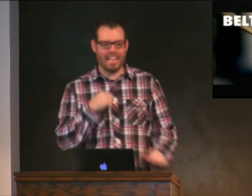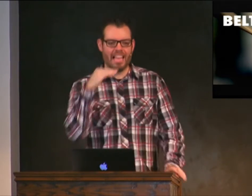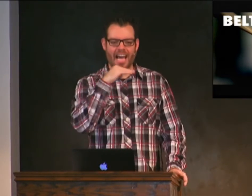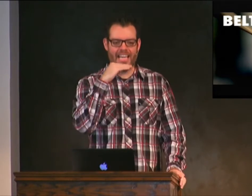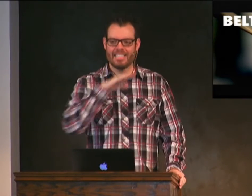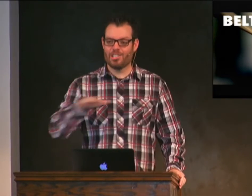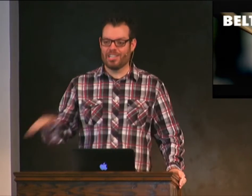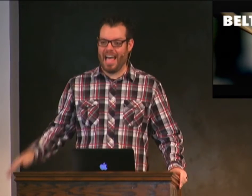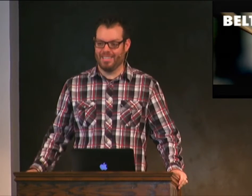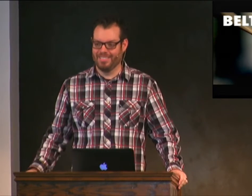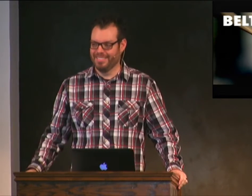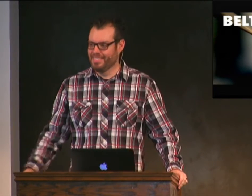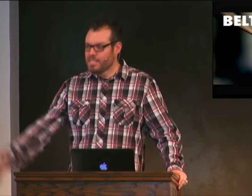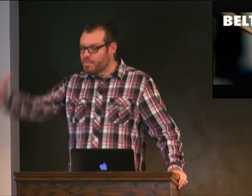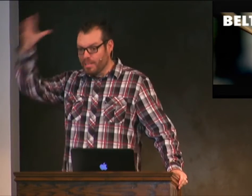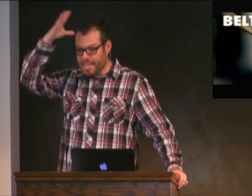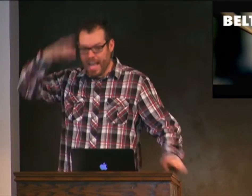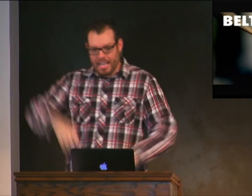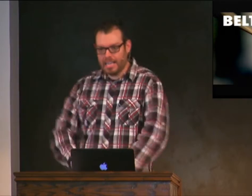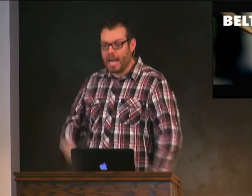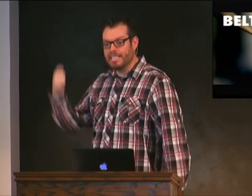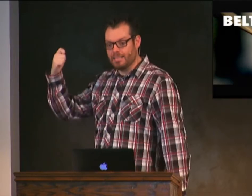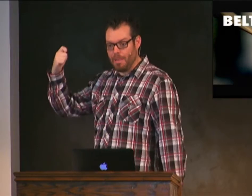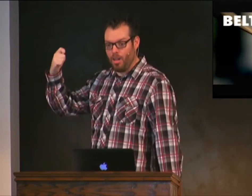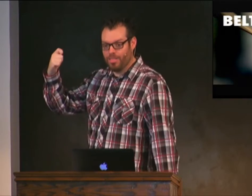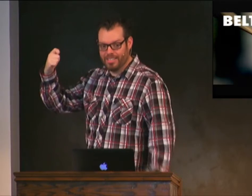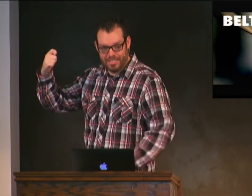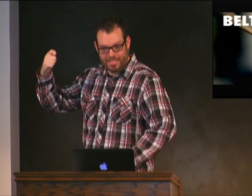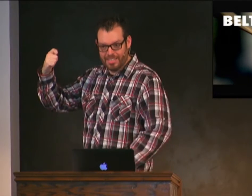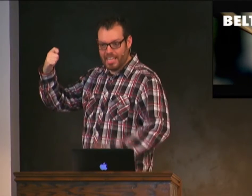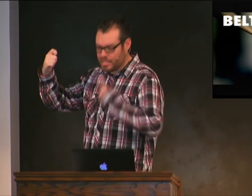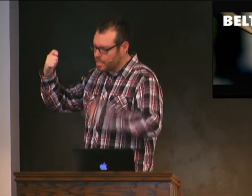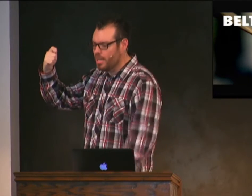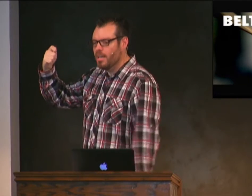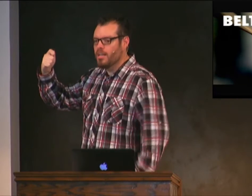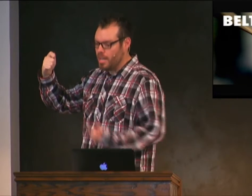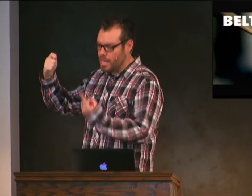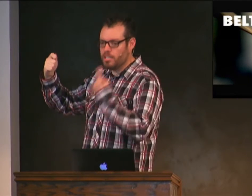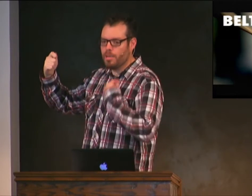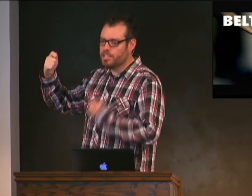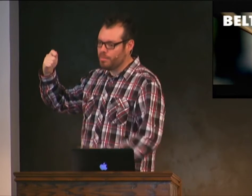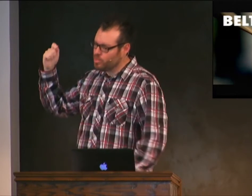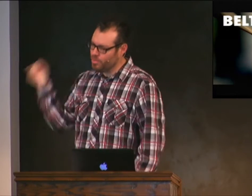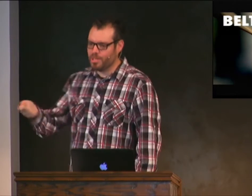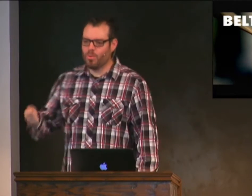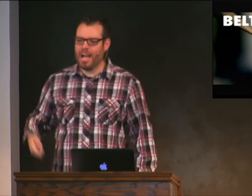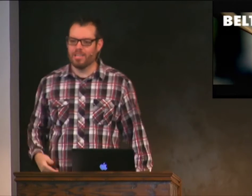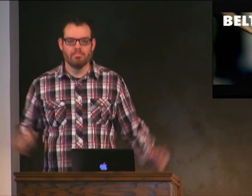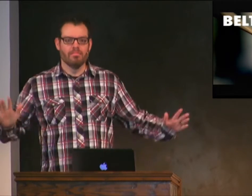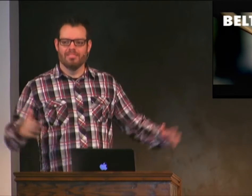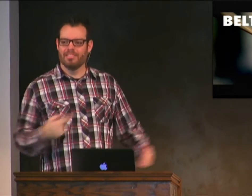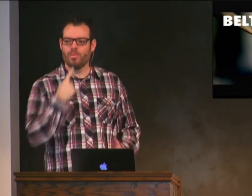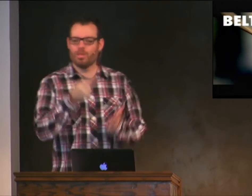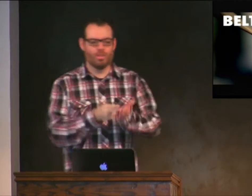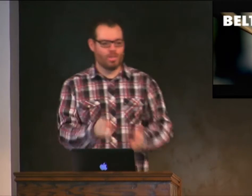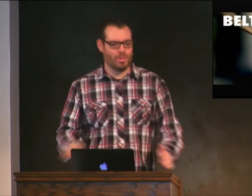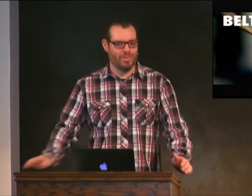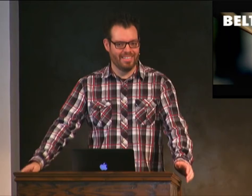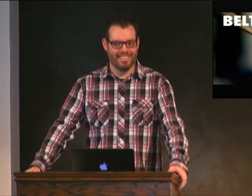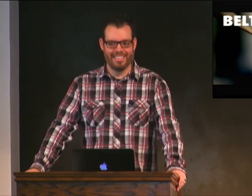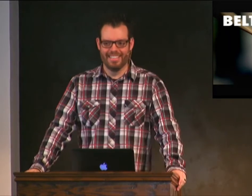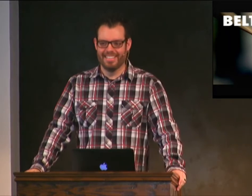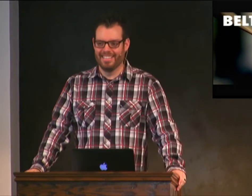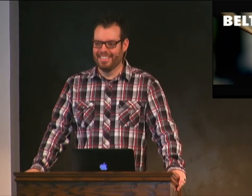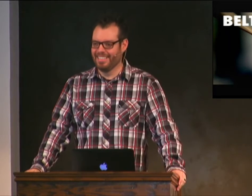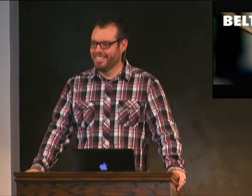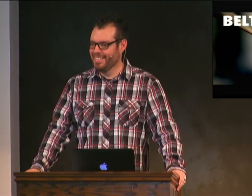When I lied as a child, my dad got his belt and said, hey, you better tell me the truth, I'm going to whack you. So we told the truth.